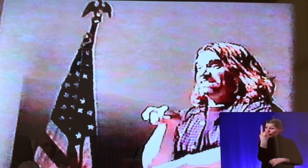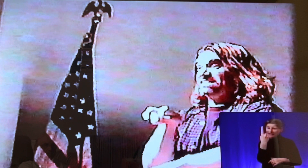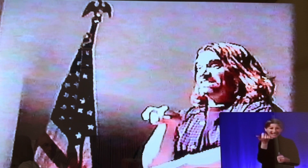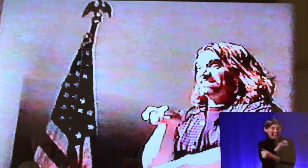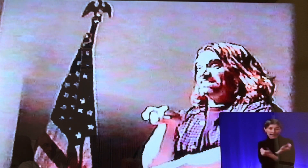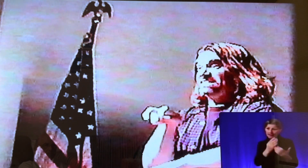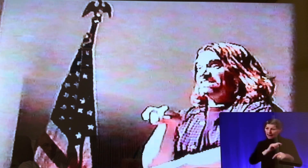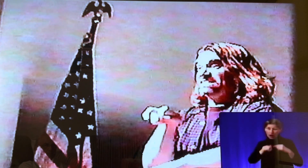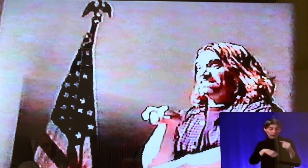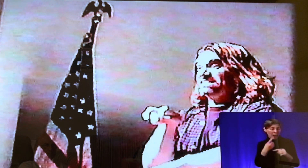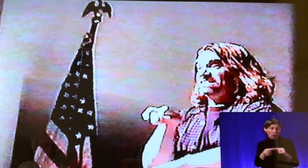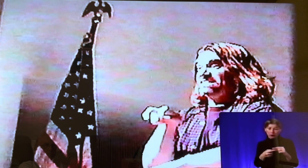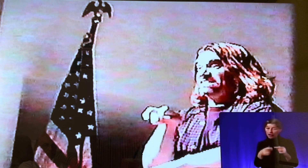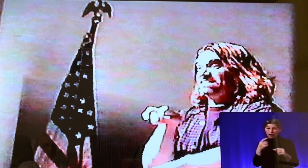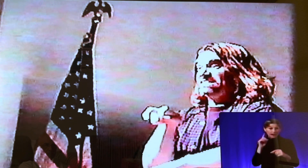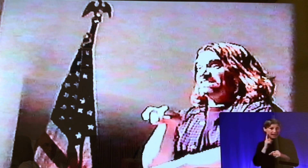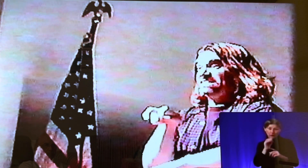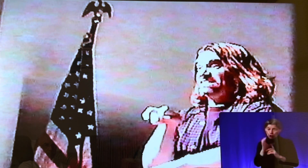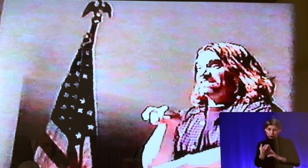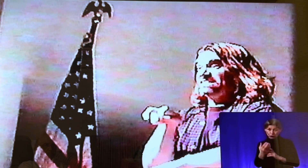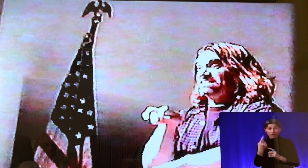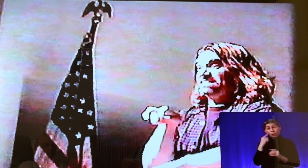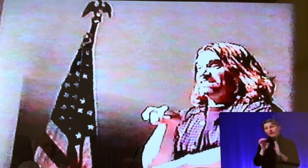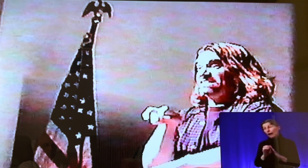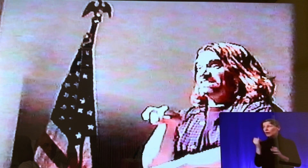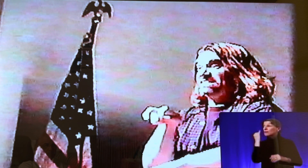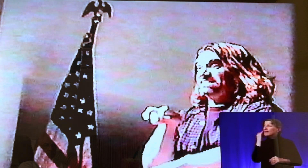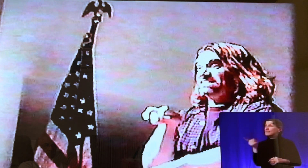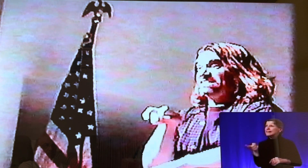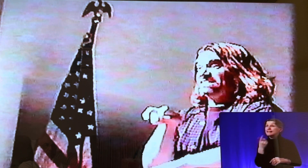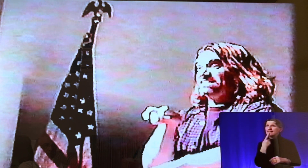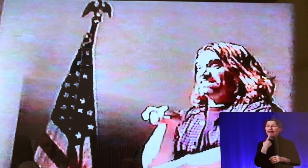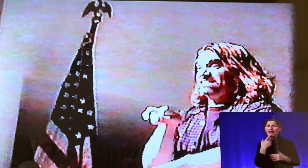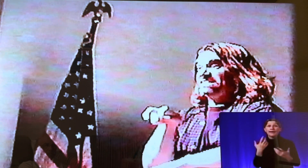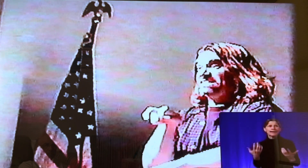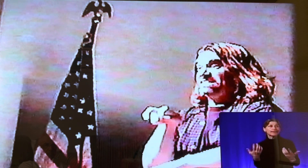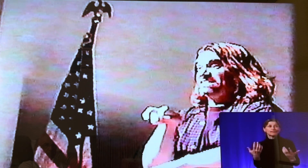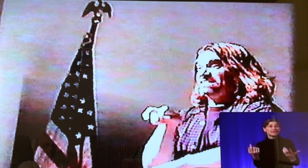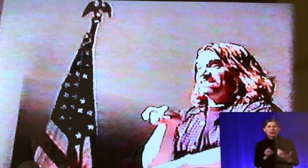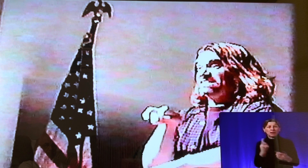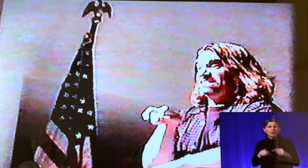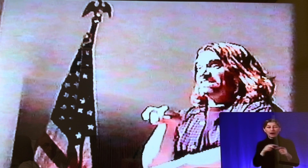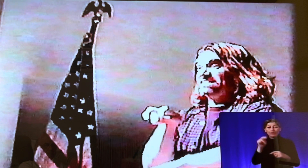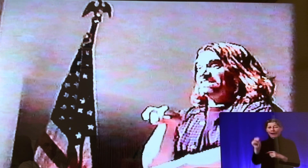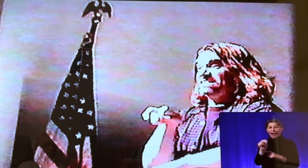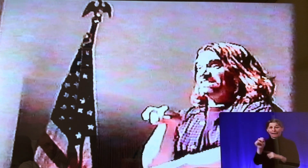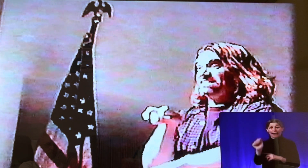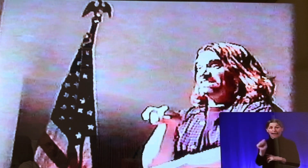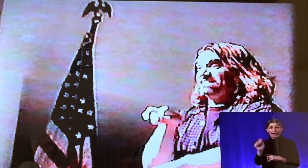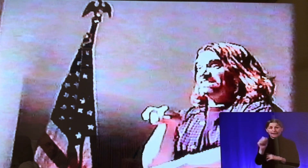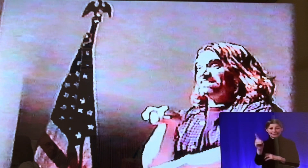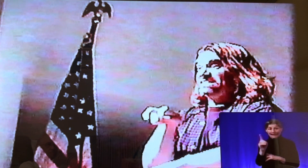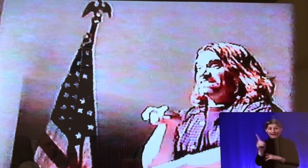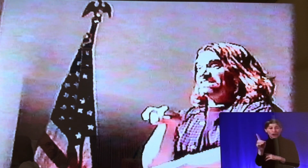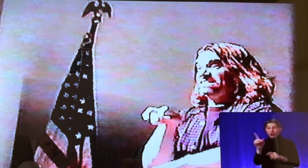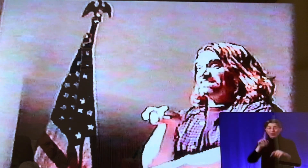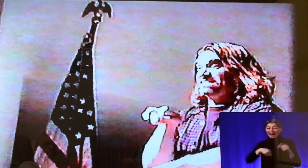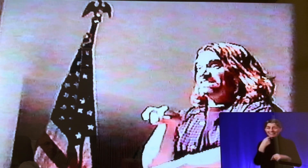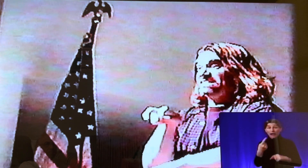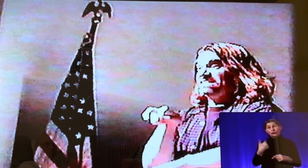culture. So you have to, like, for instance, if he was to come out with NAD, you don't just say, so I went to a meeting